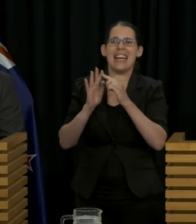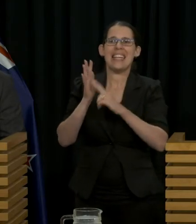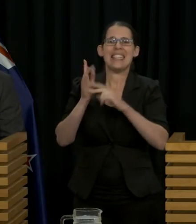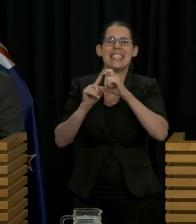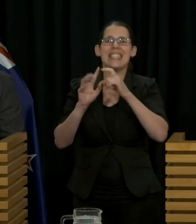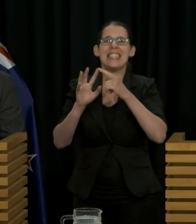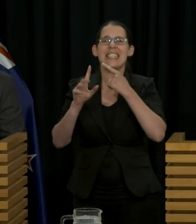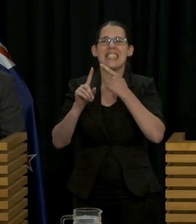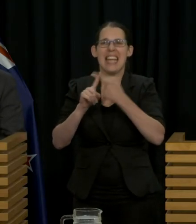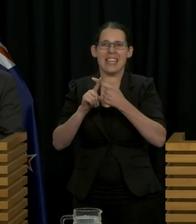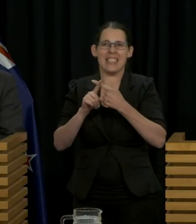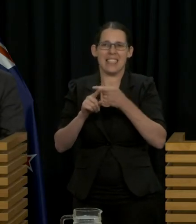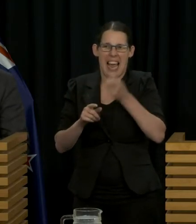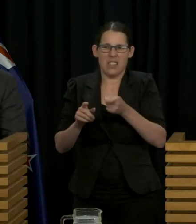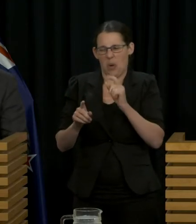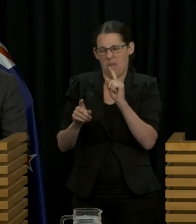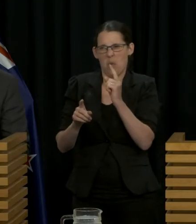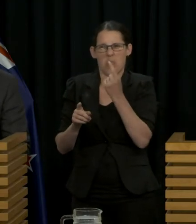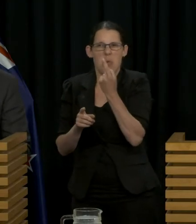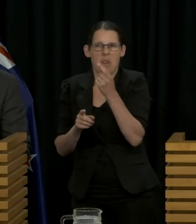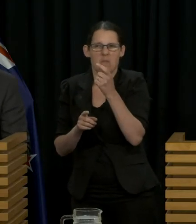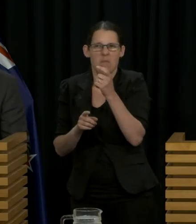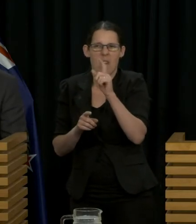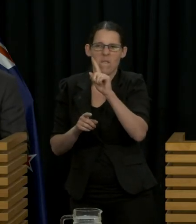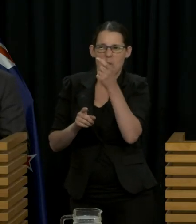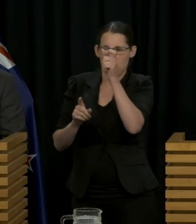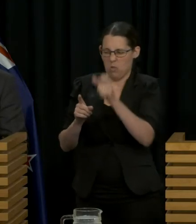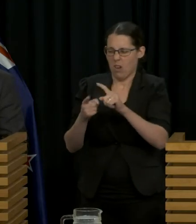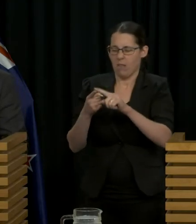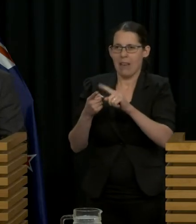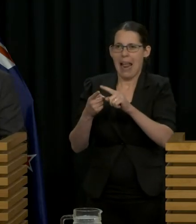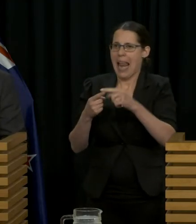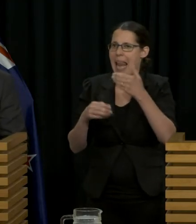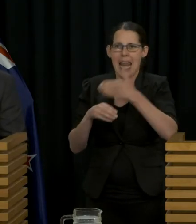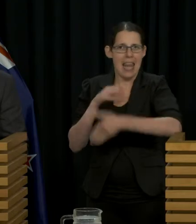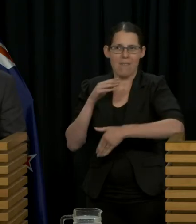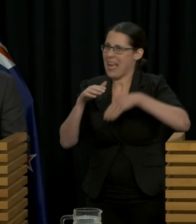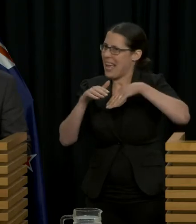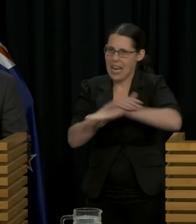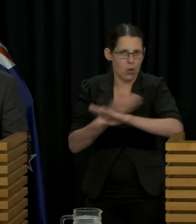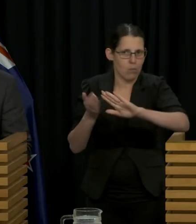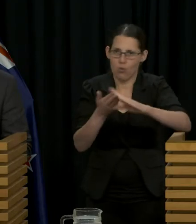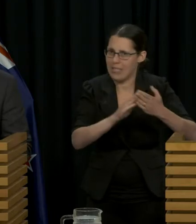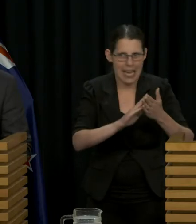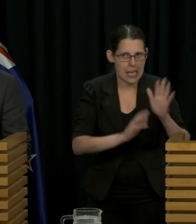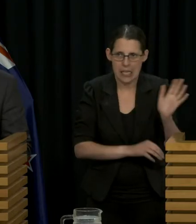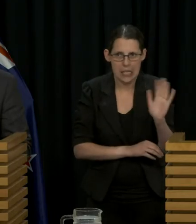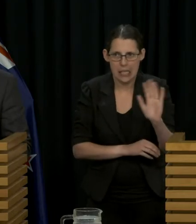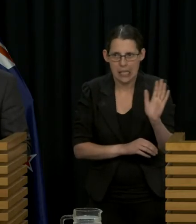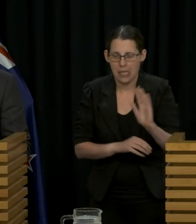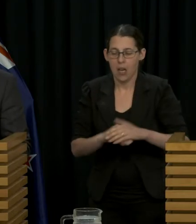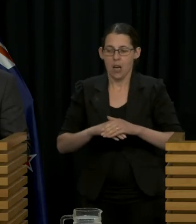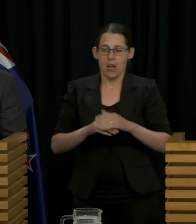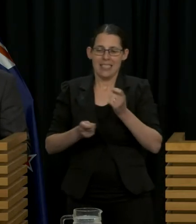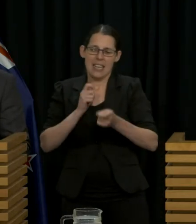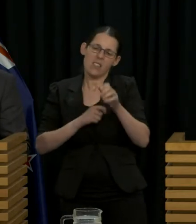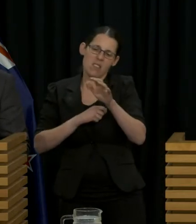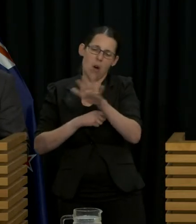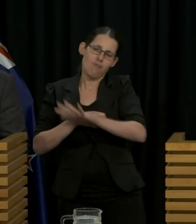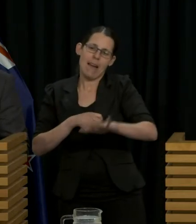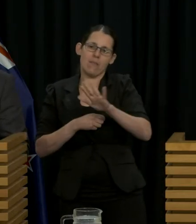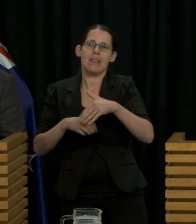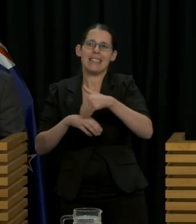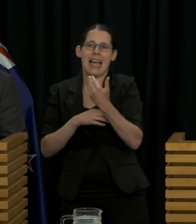of managed isolation. They basically got their positive test around day 3. They were transferred to the Jet Park. So a limited amount